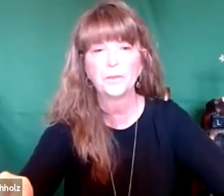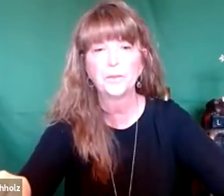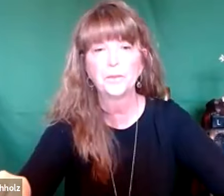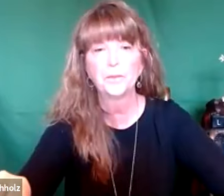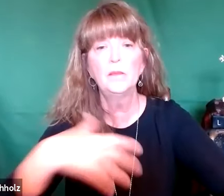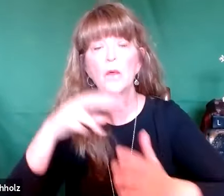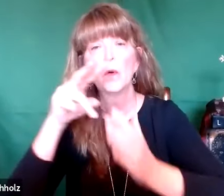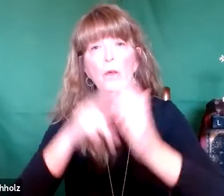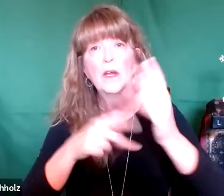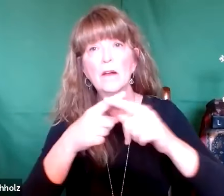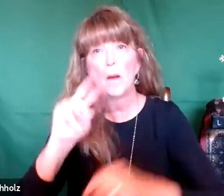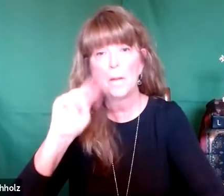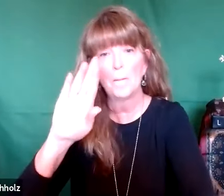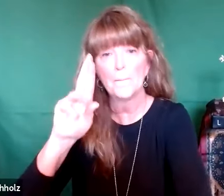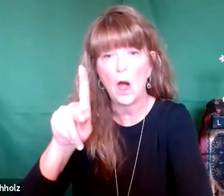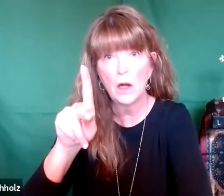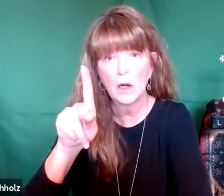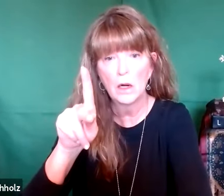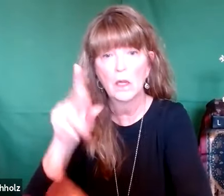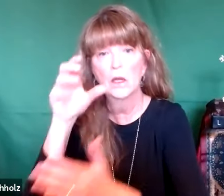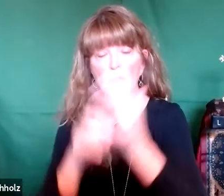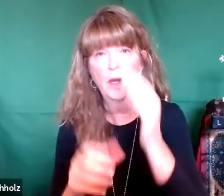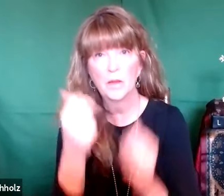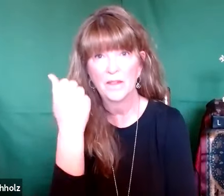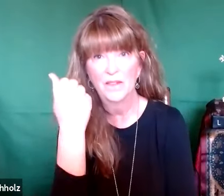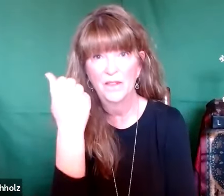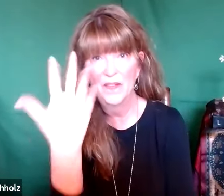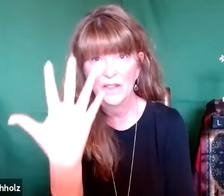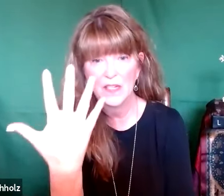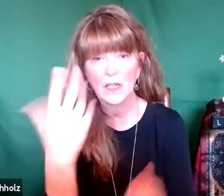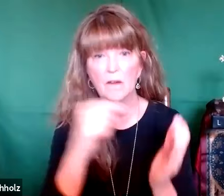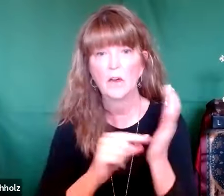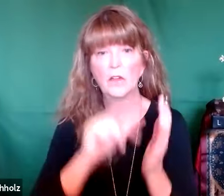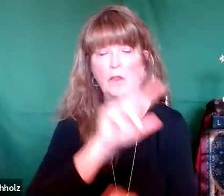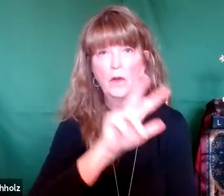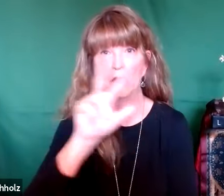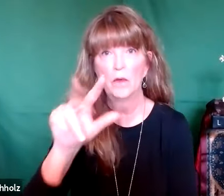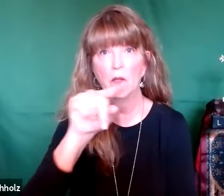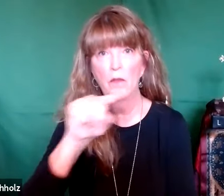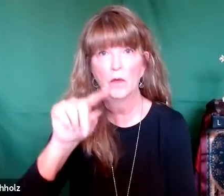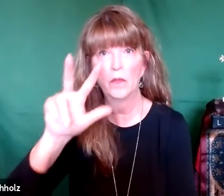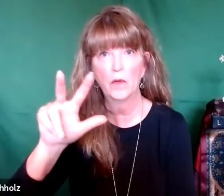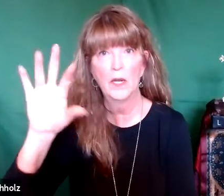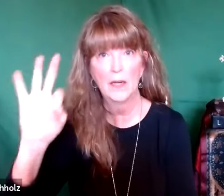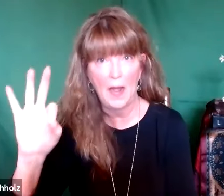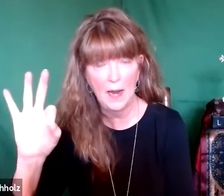All right, I'd like to read some scripture. I'm going to be reading from Mark chapter 15, verses 33